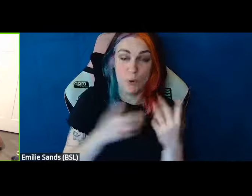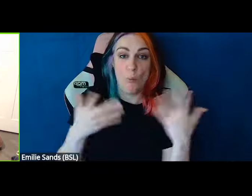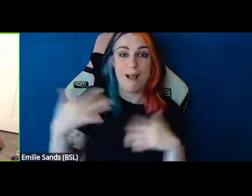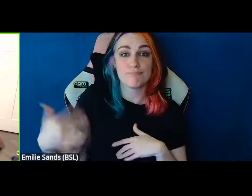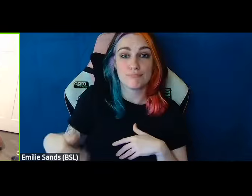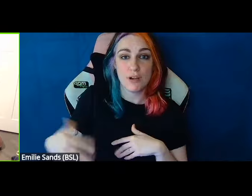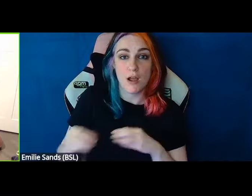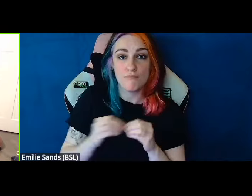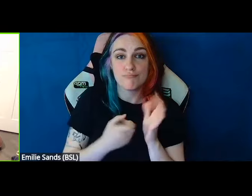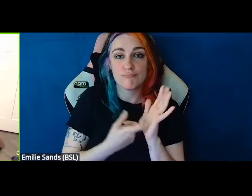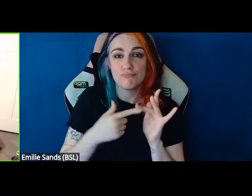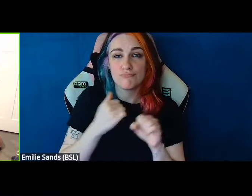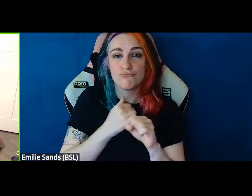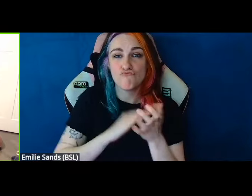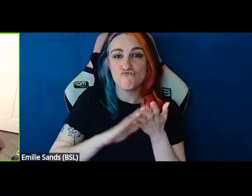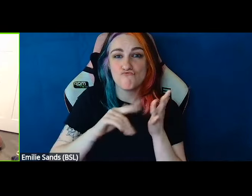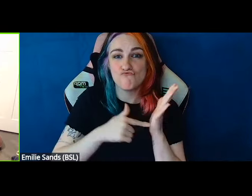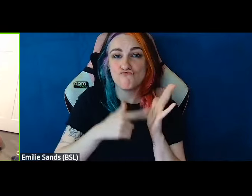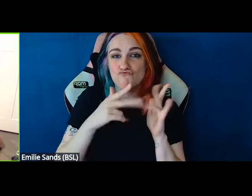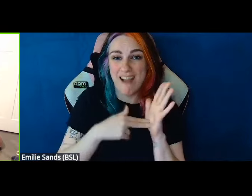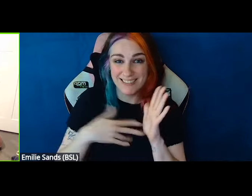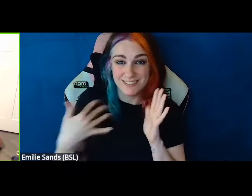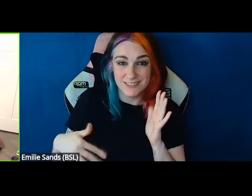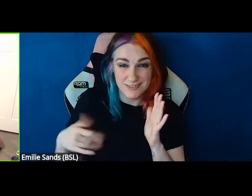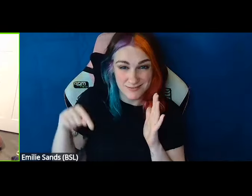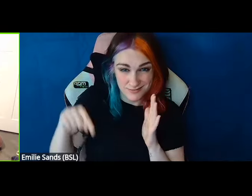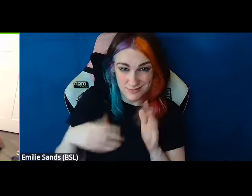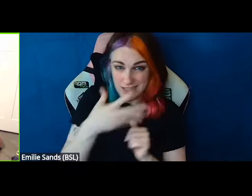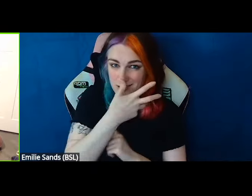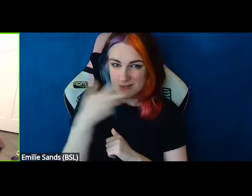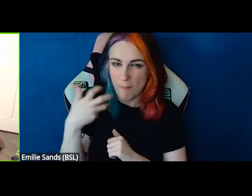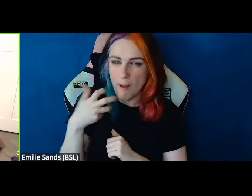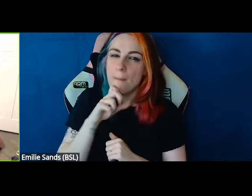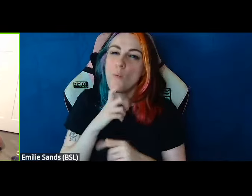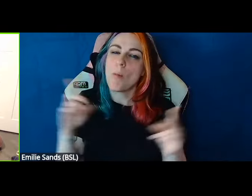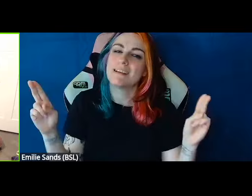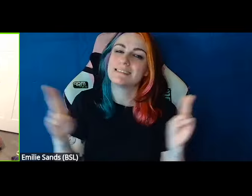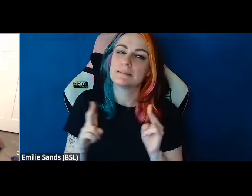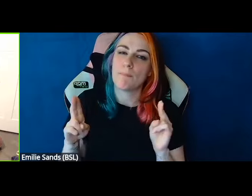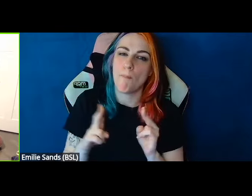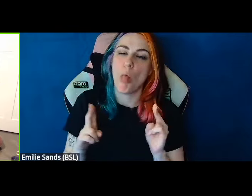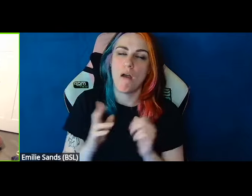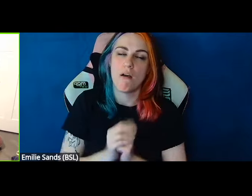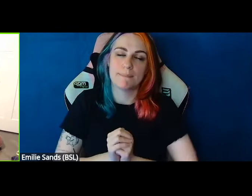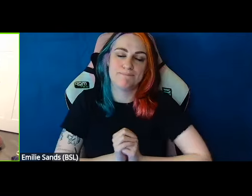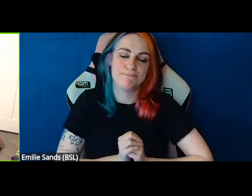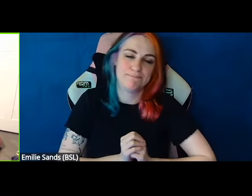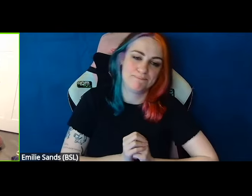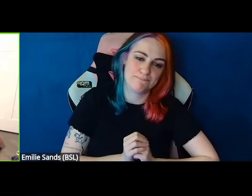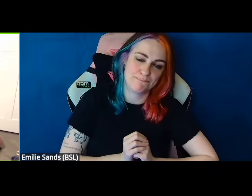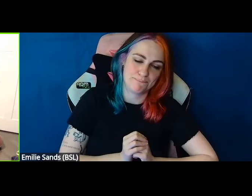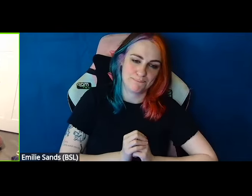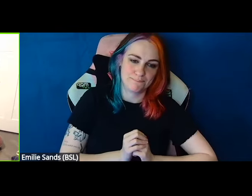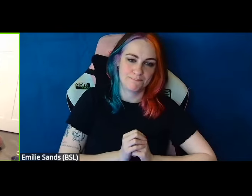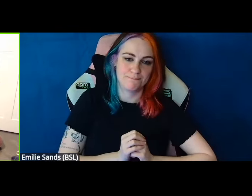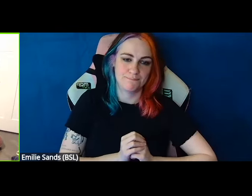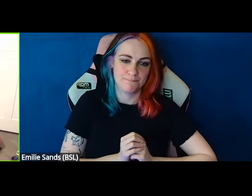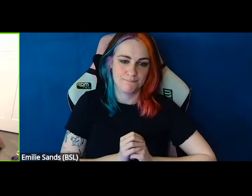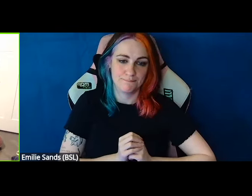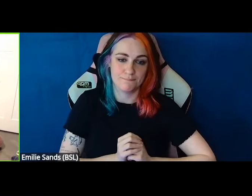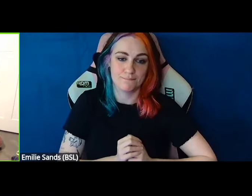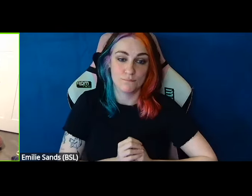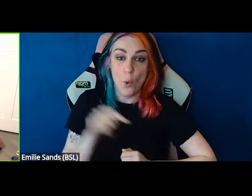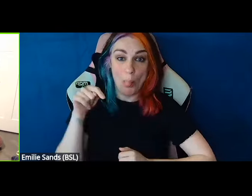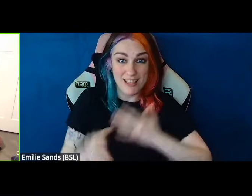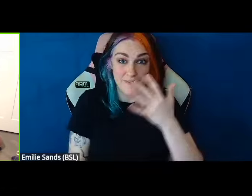alongside Develop this summer, but much, much smaller and much more scaled down. Now, even bringing you this event does